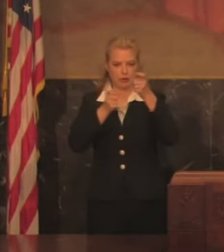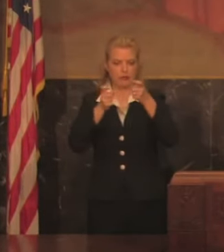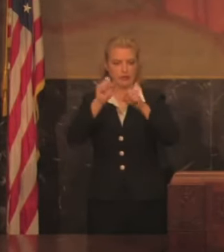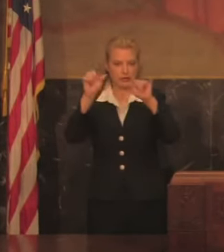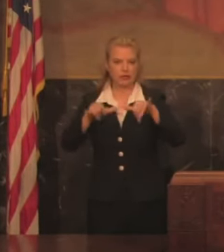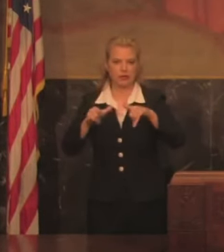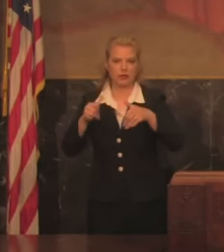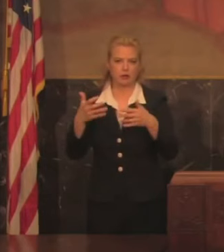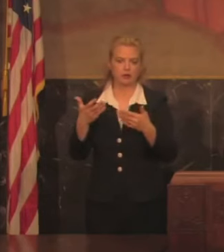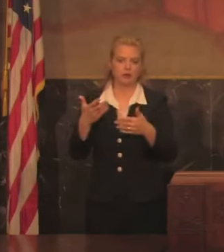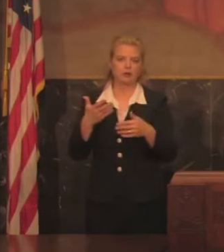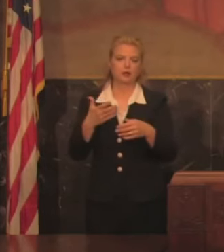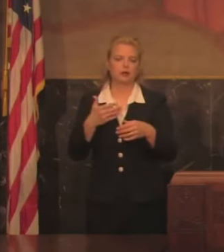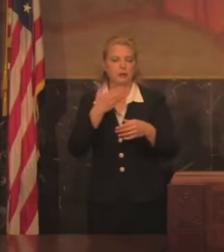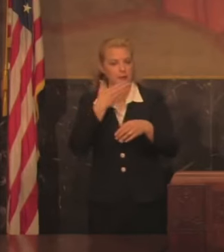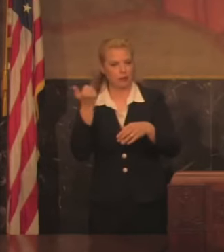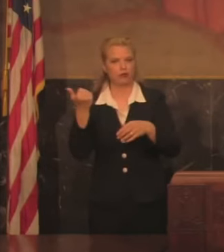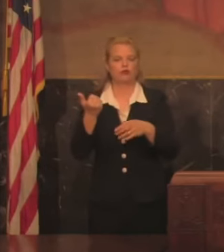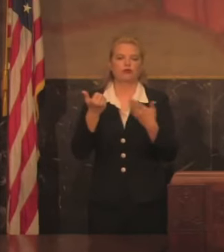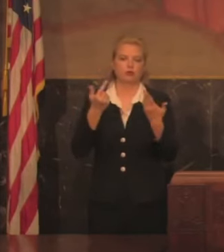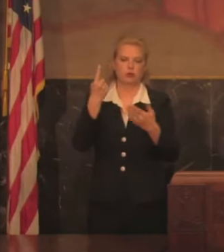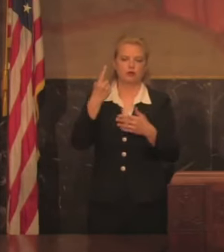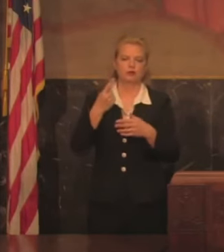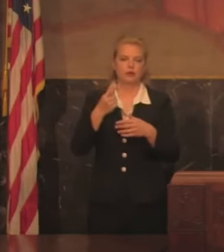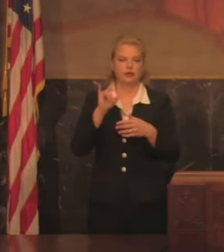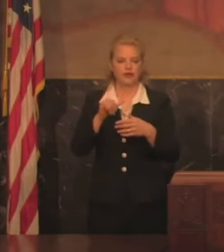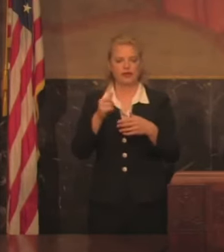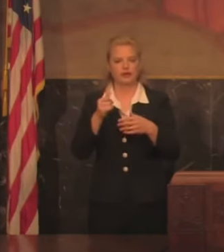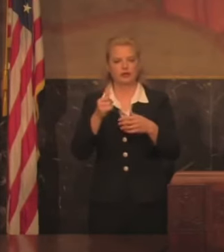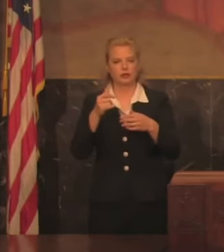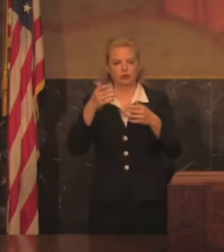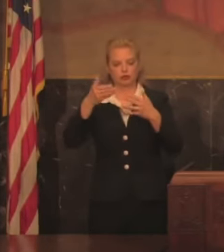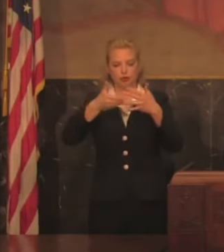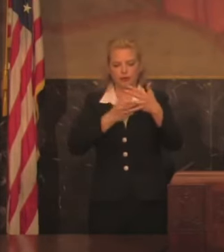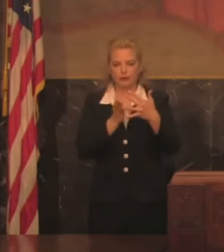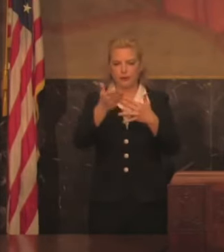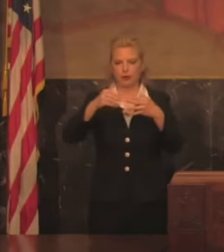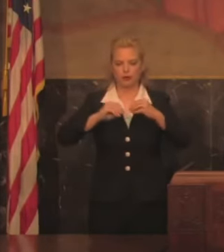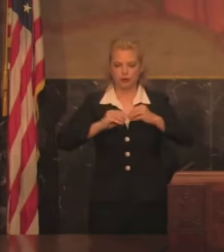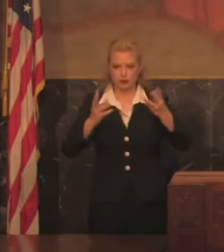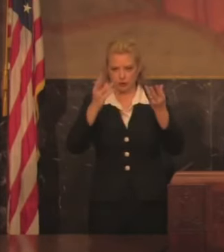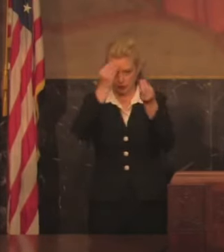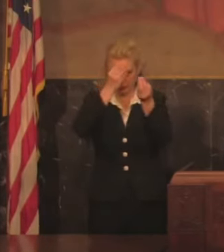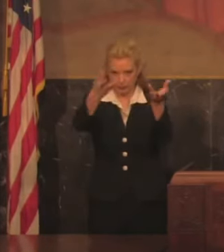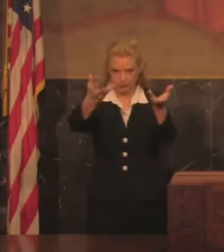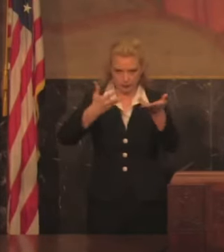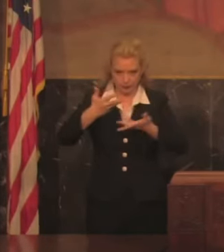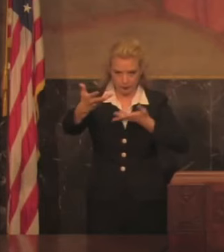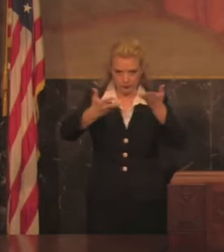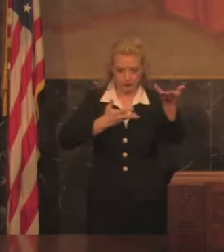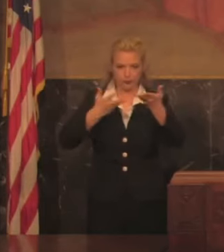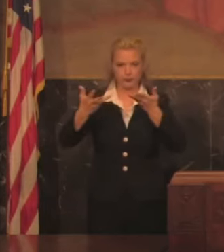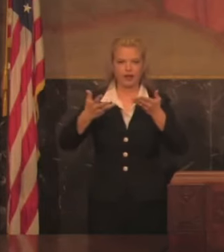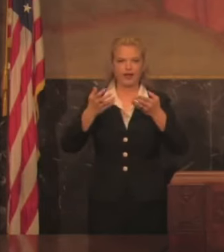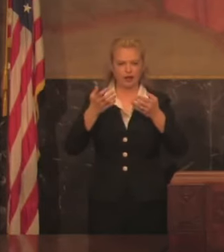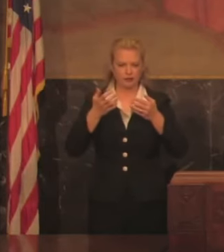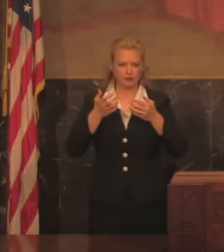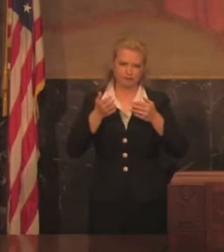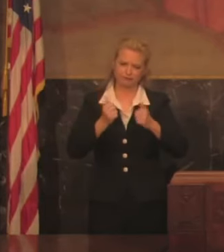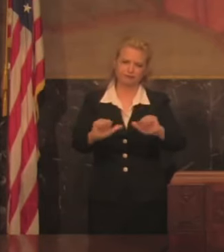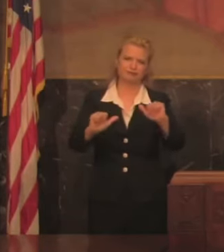both a transparency and a management investment. So this should help us improve transparency across state